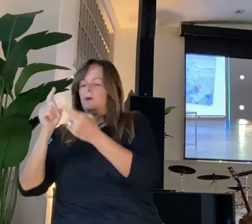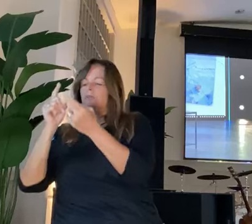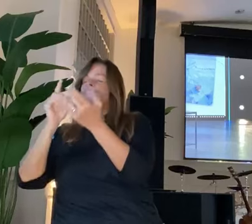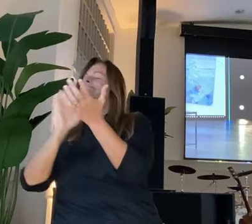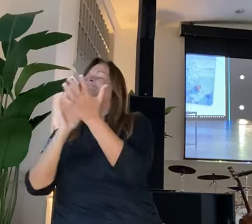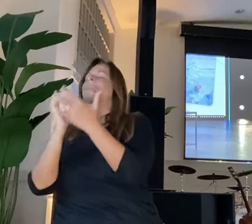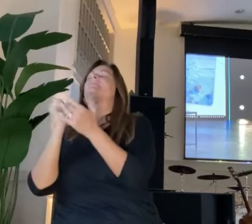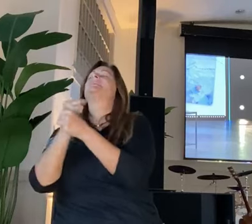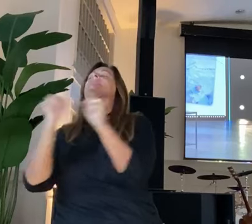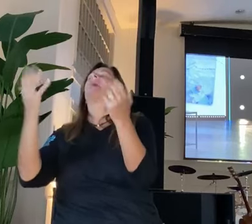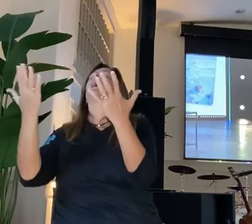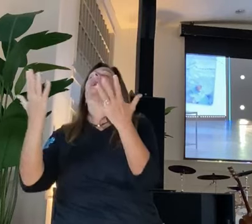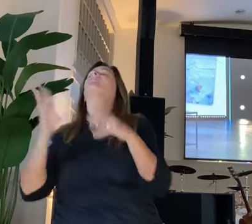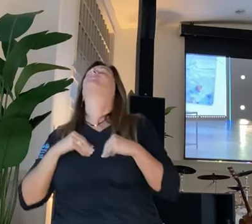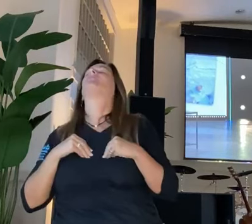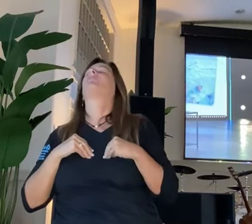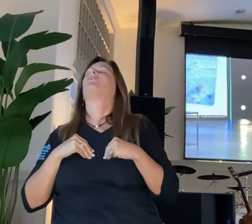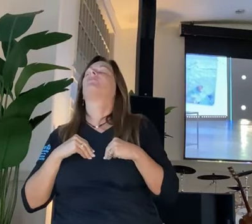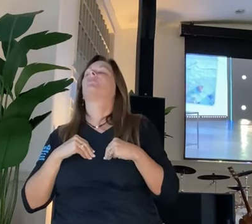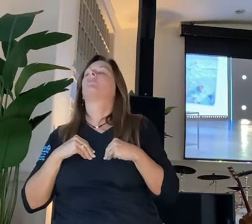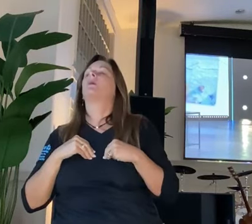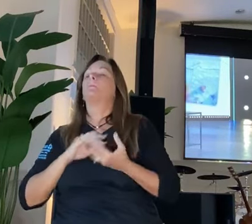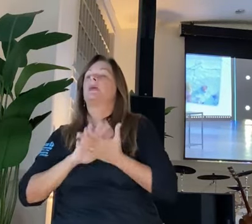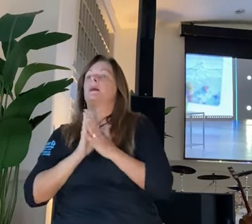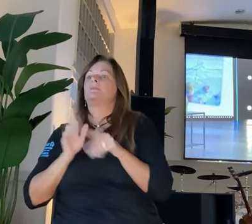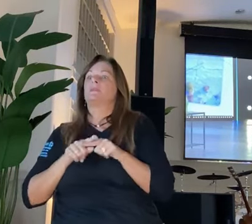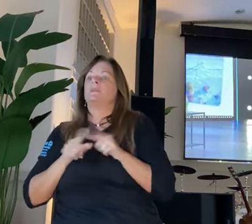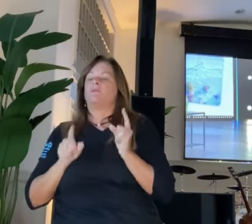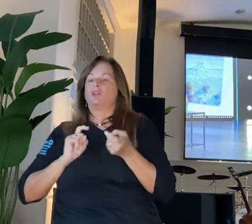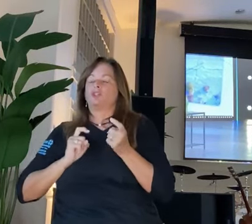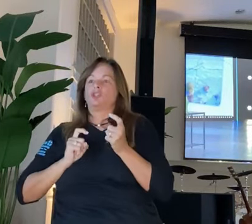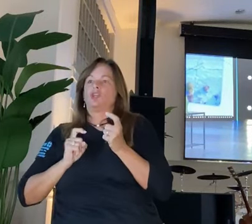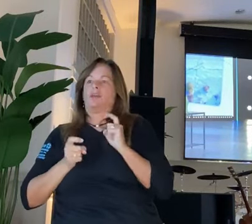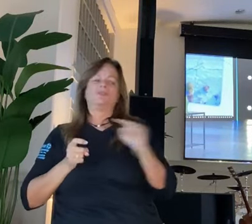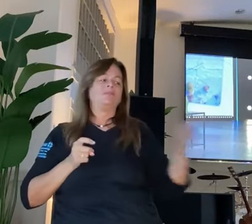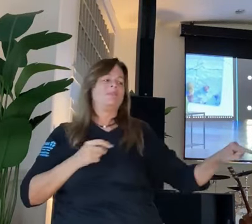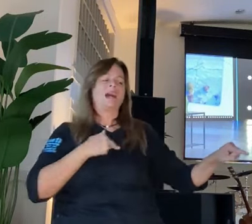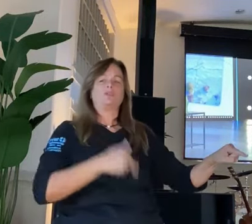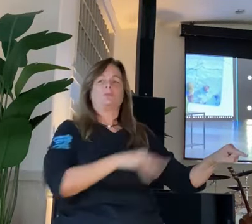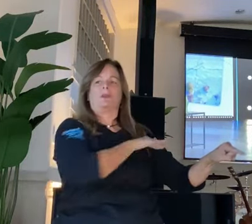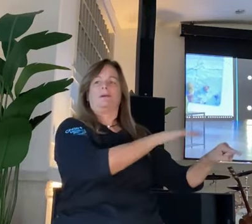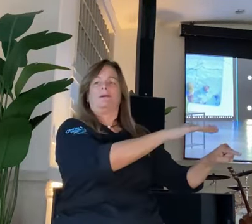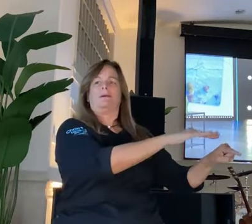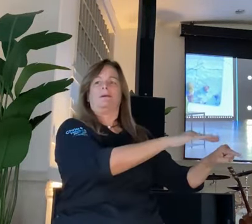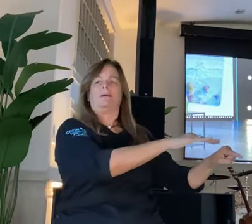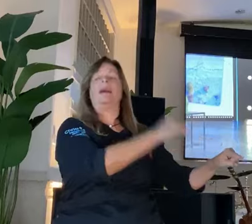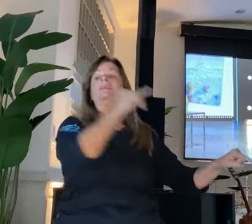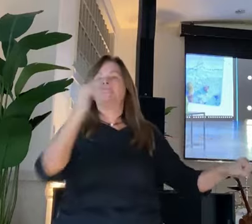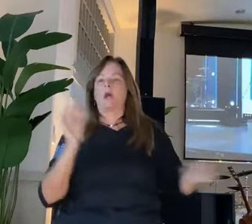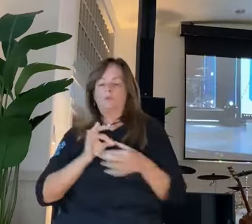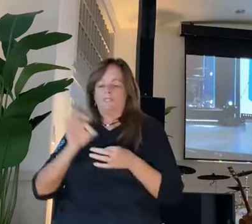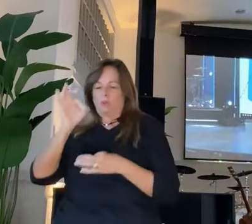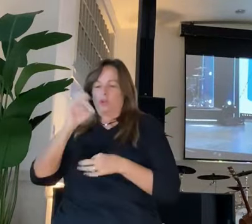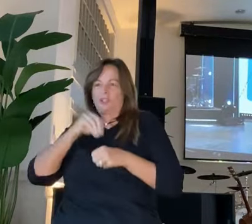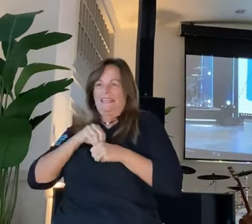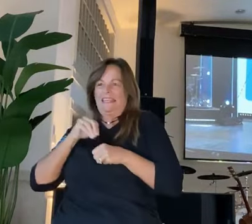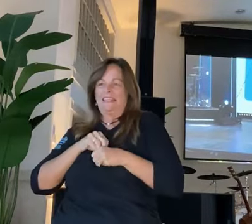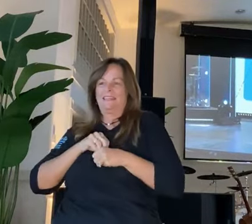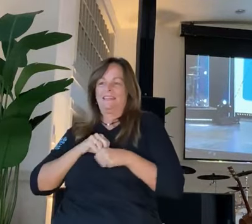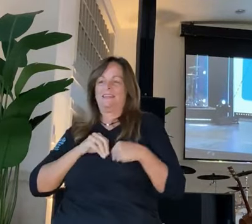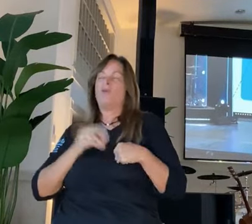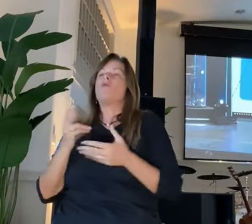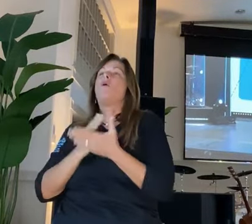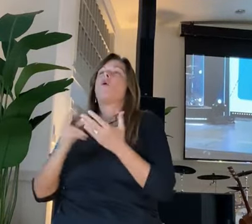problem is a lot of Christians have a hard time understanding who the Holy Spirit is. Even if you grew up going to church, there's a